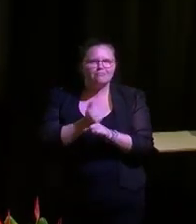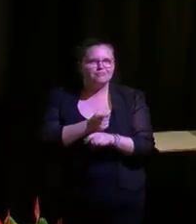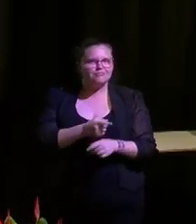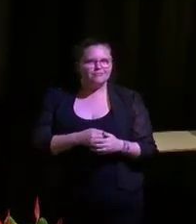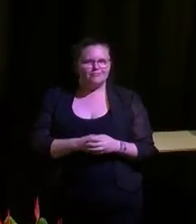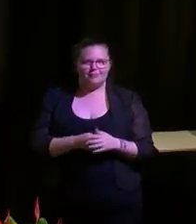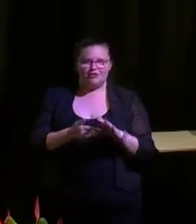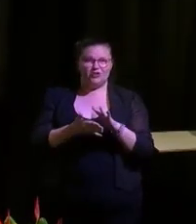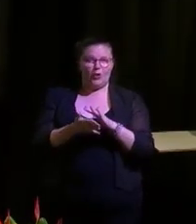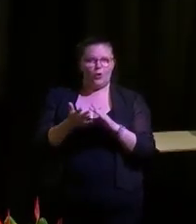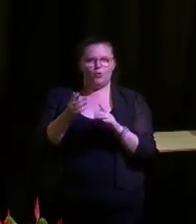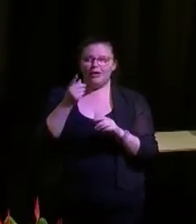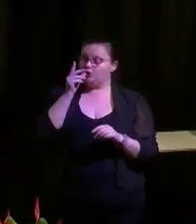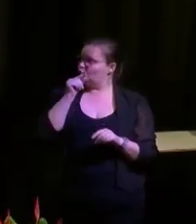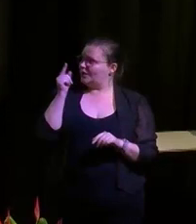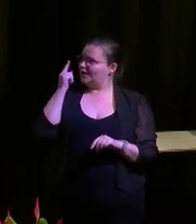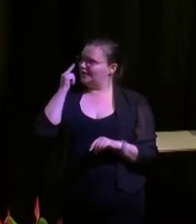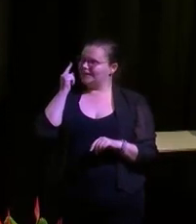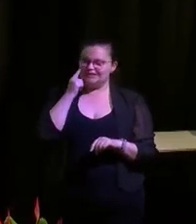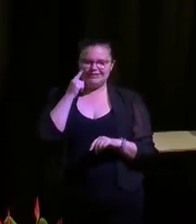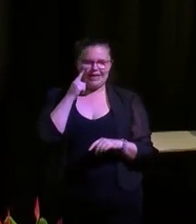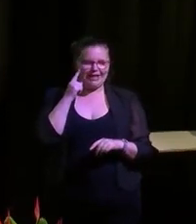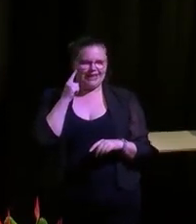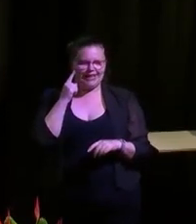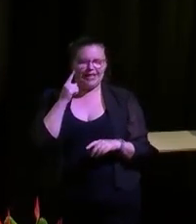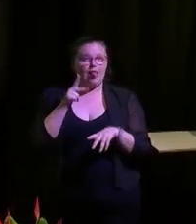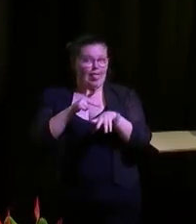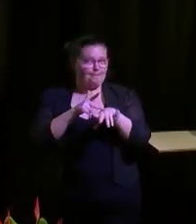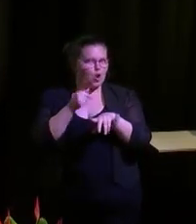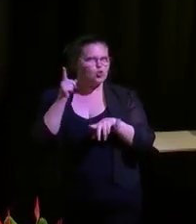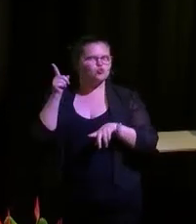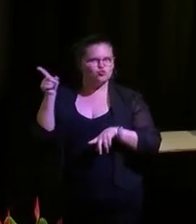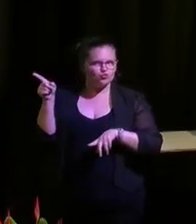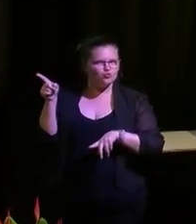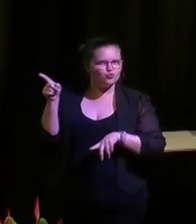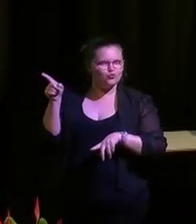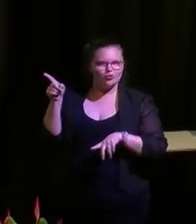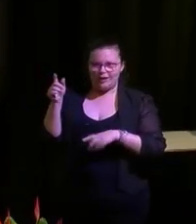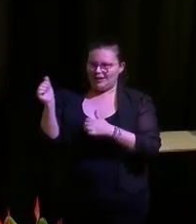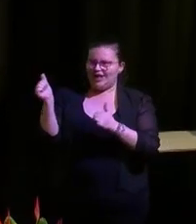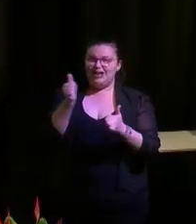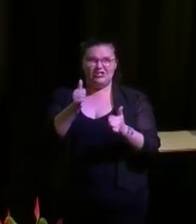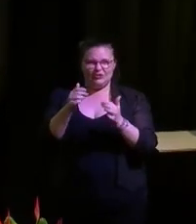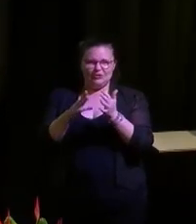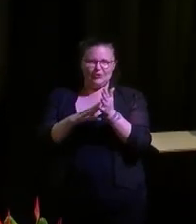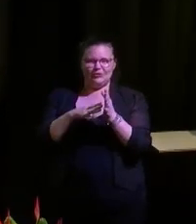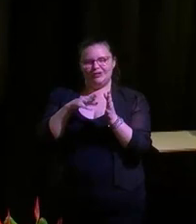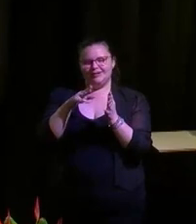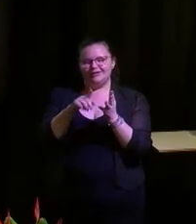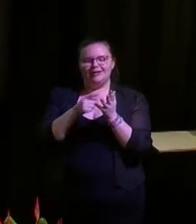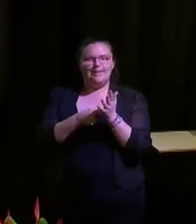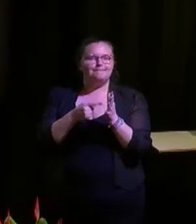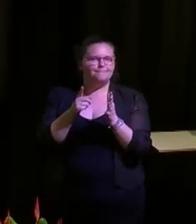in this collection here, this one over here, she said, they said, you got that shirt that, you know, you did to take to Murray Island when you went